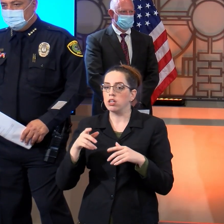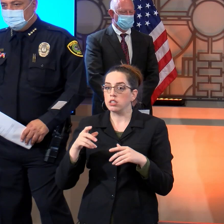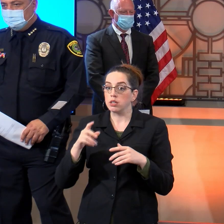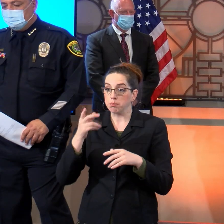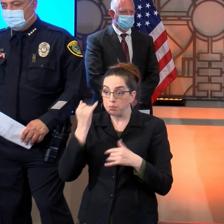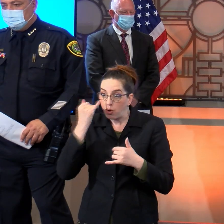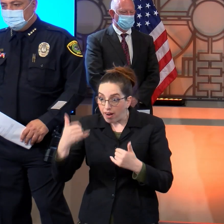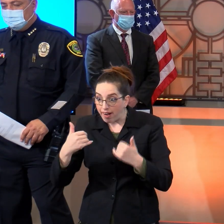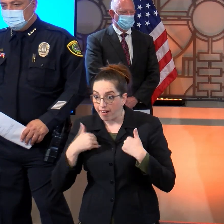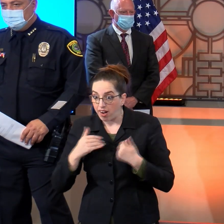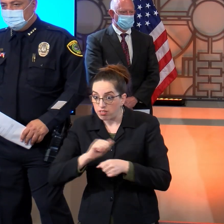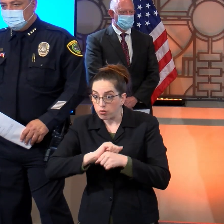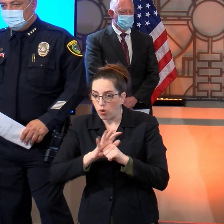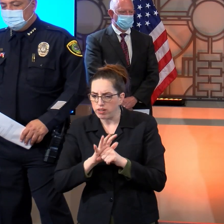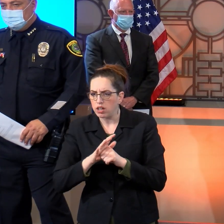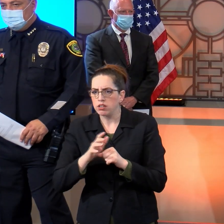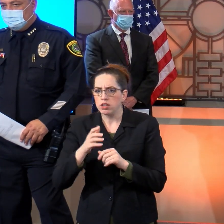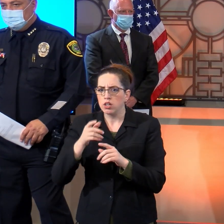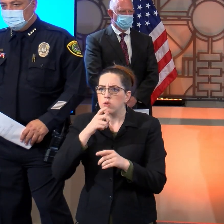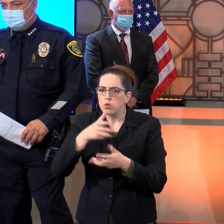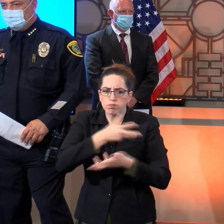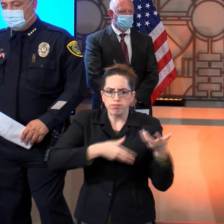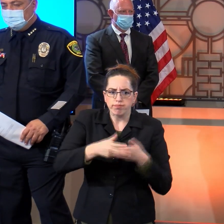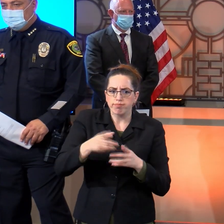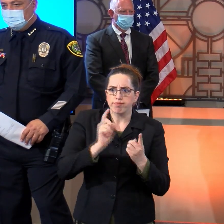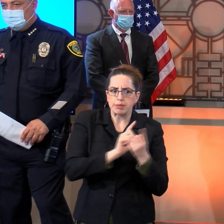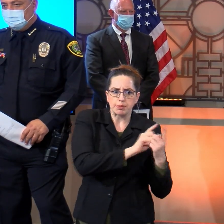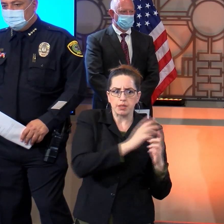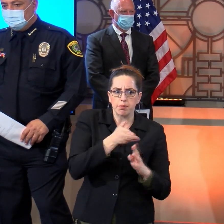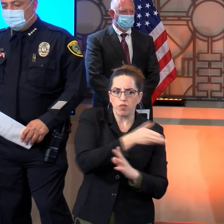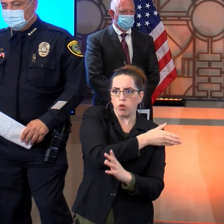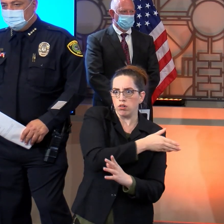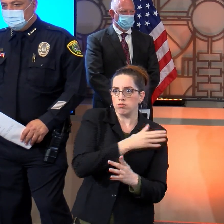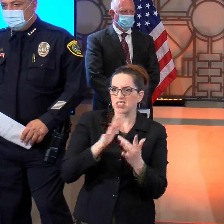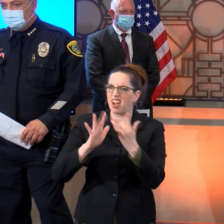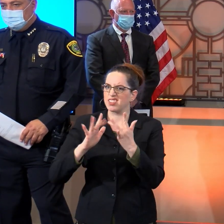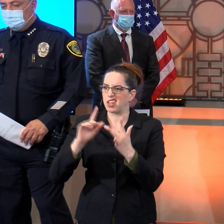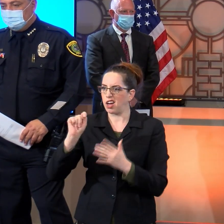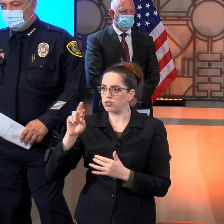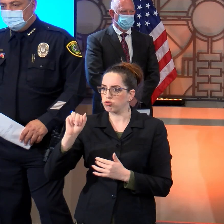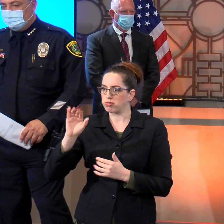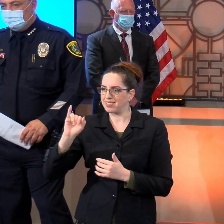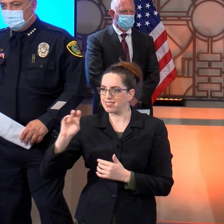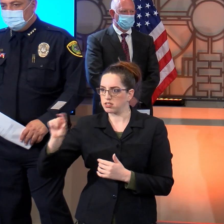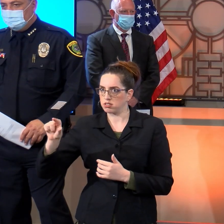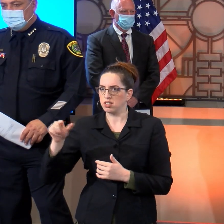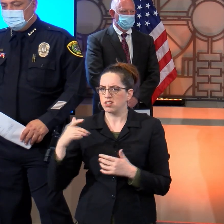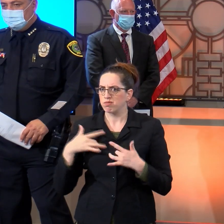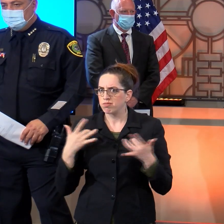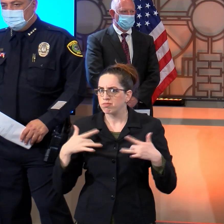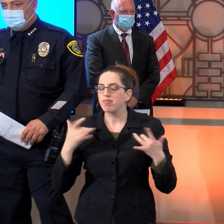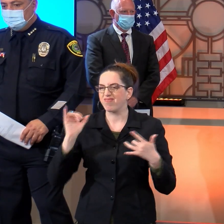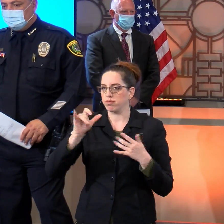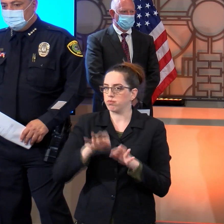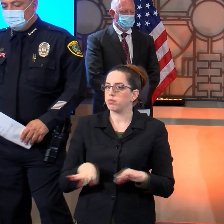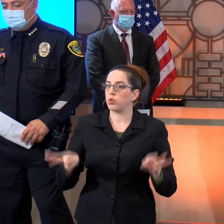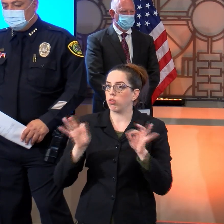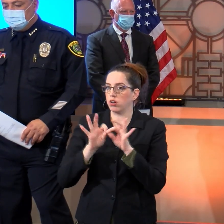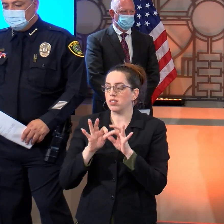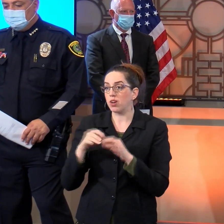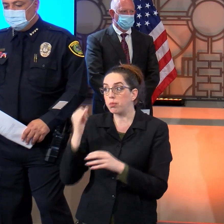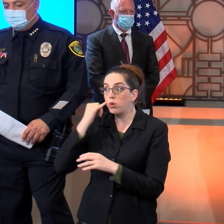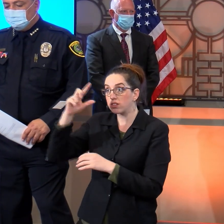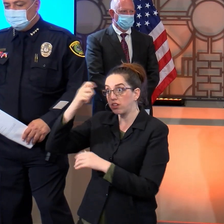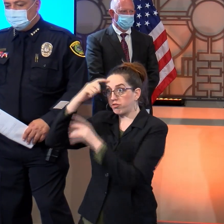contact tracing or contact tracking, however you choose to say it. Now, that's a capability that if you read the